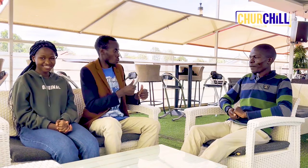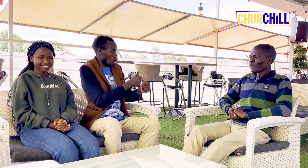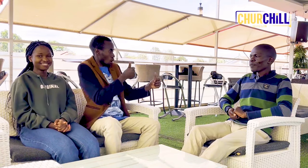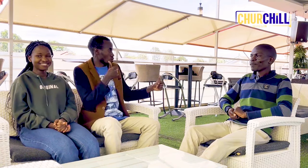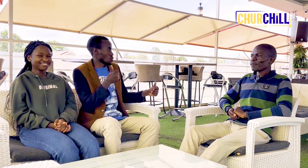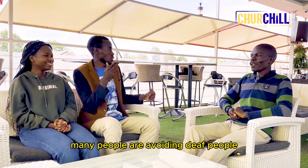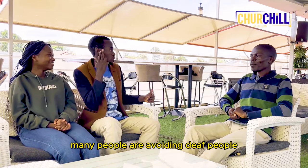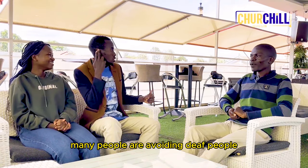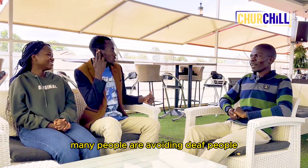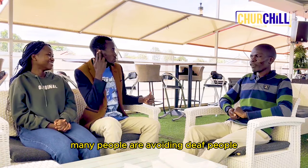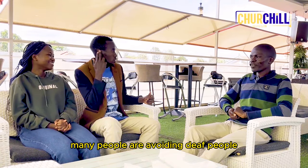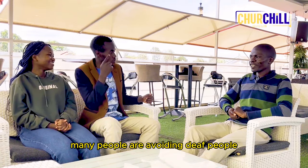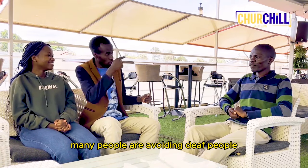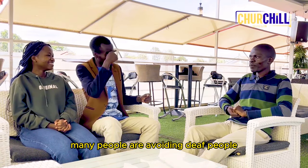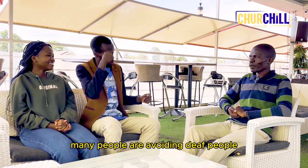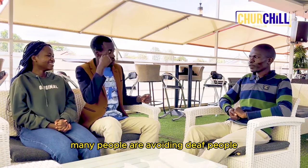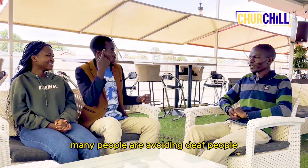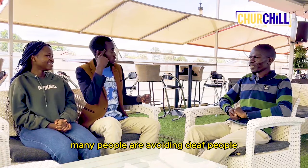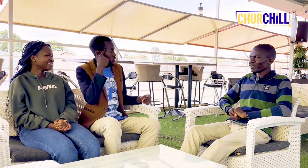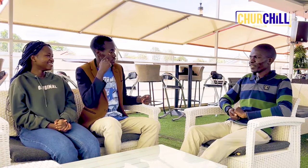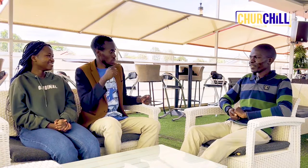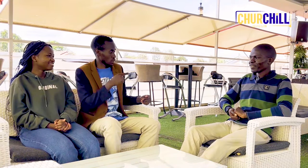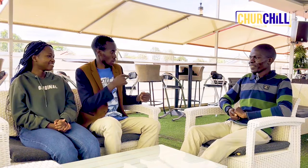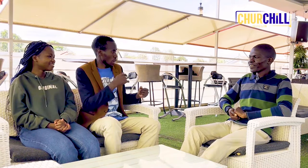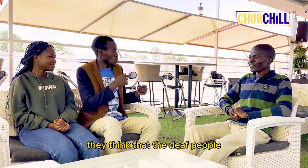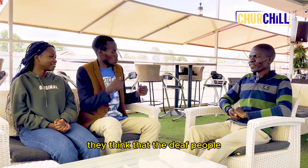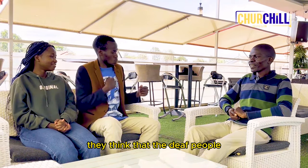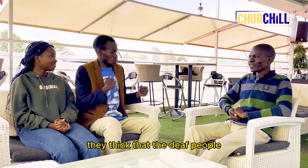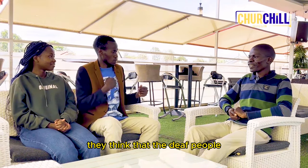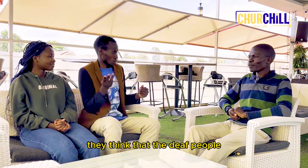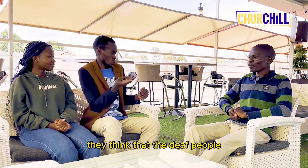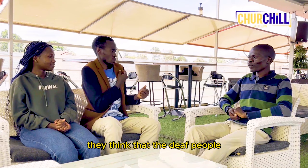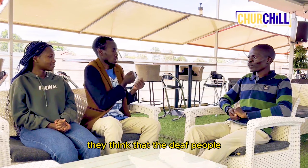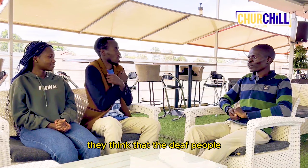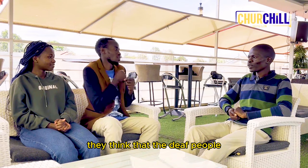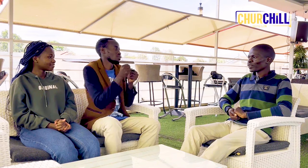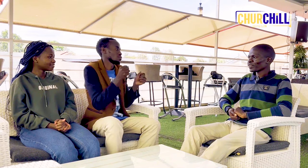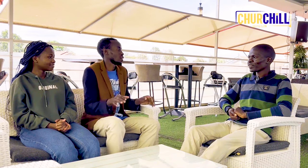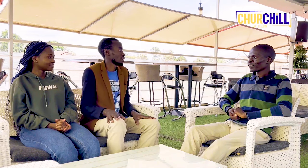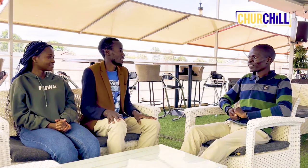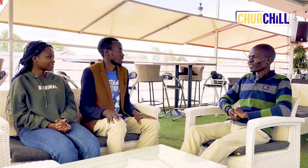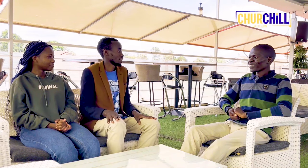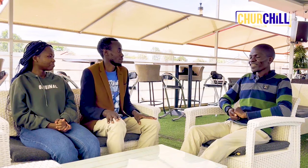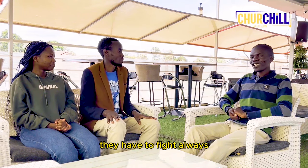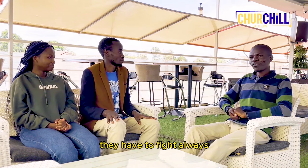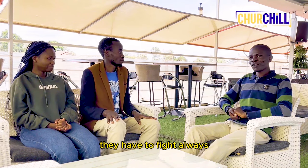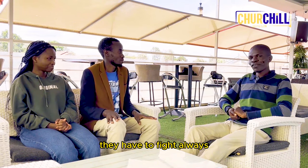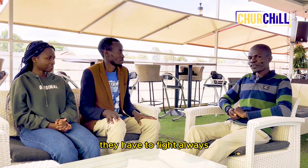But, many people are avoiding deaf people. They think that the deaf people, they have to fight